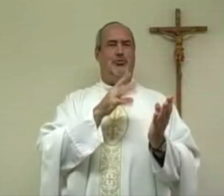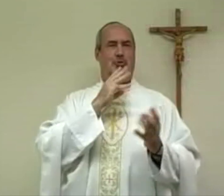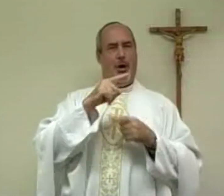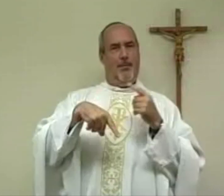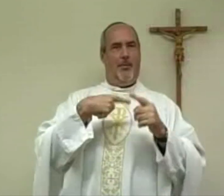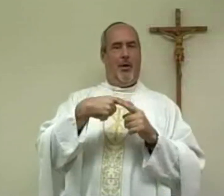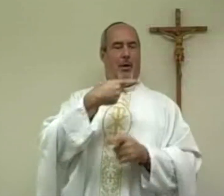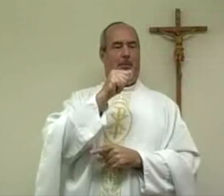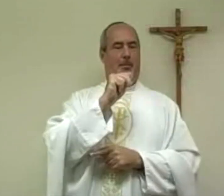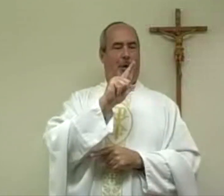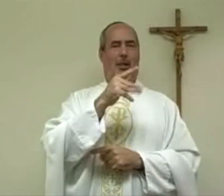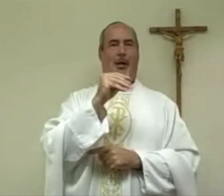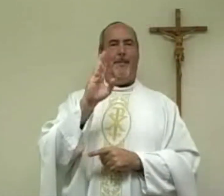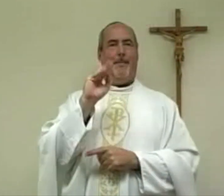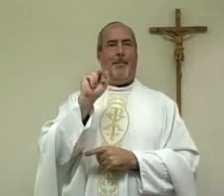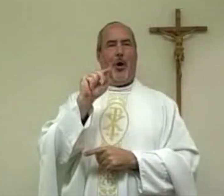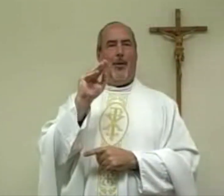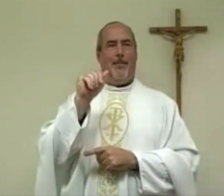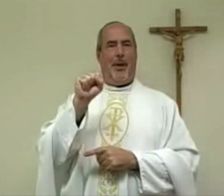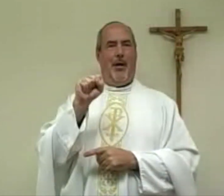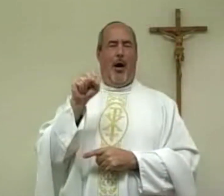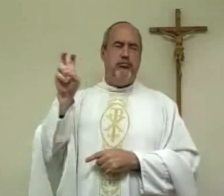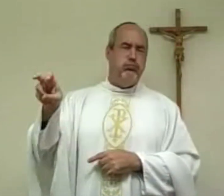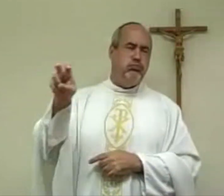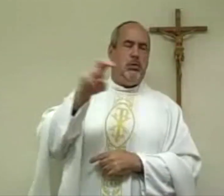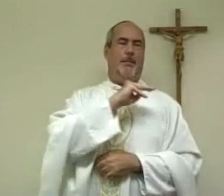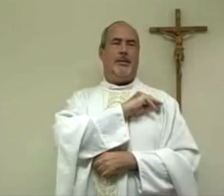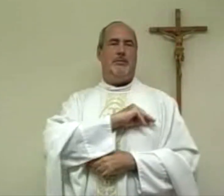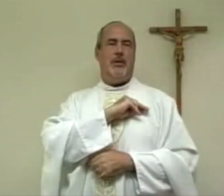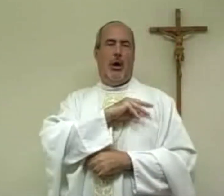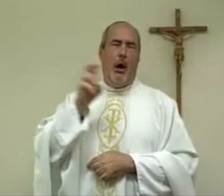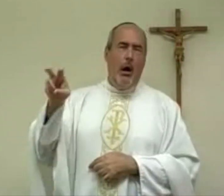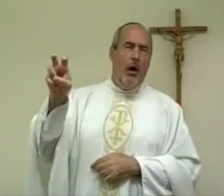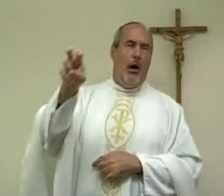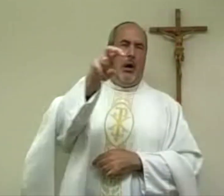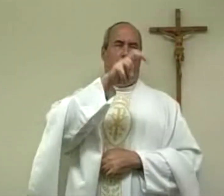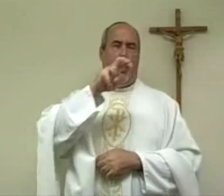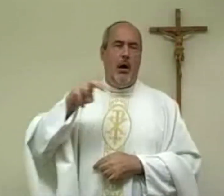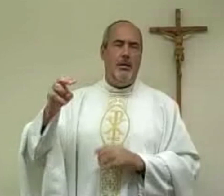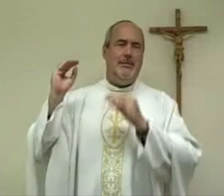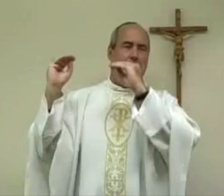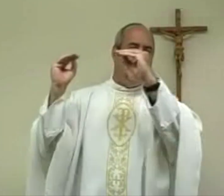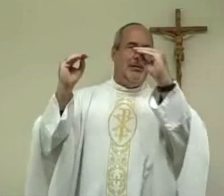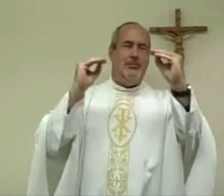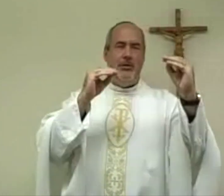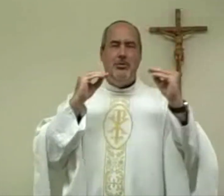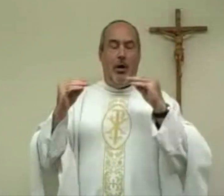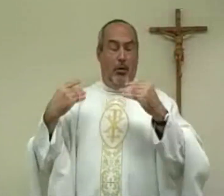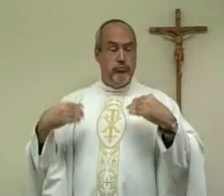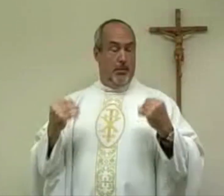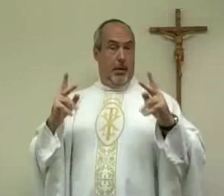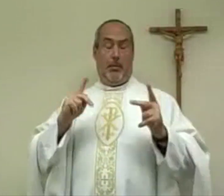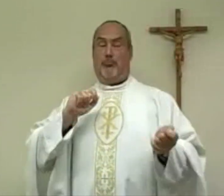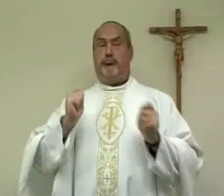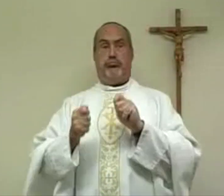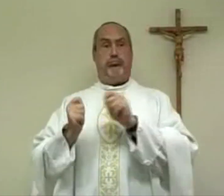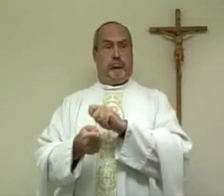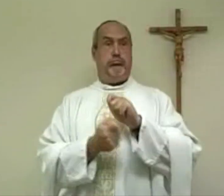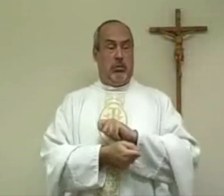today's first reading, it speaks about Paul and Barnabas and how they traveled doing missionary work all over, teaching people